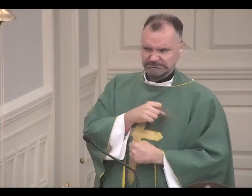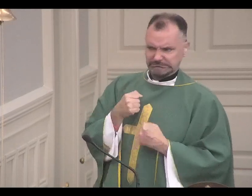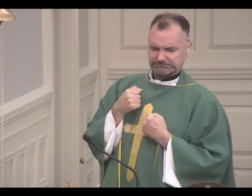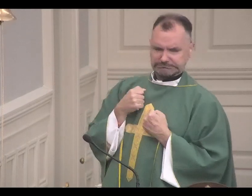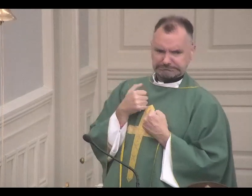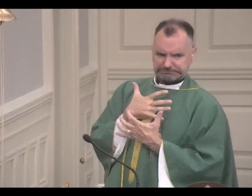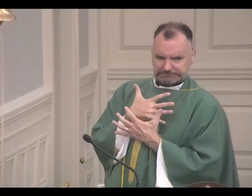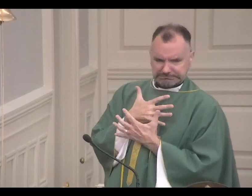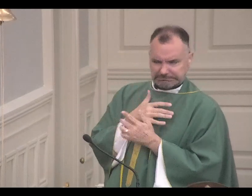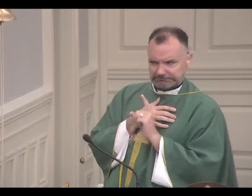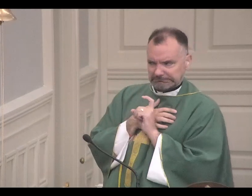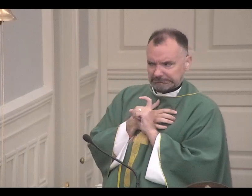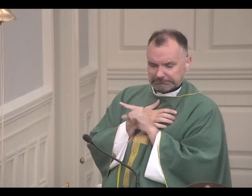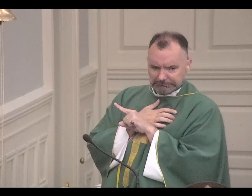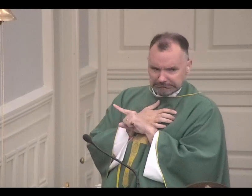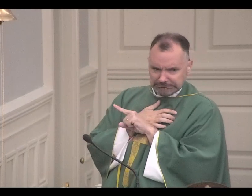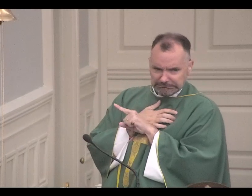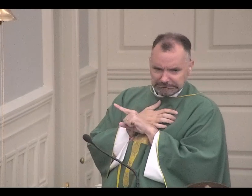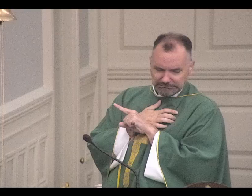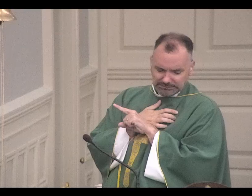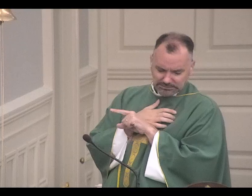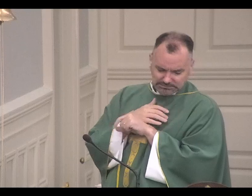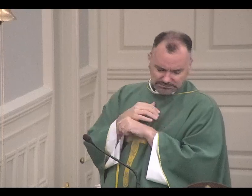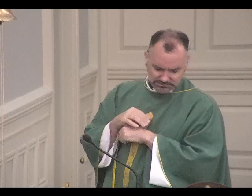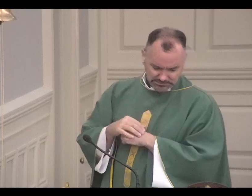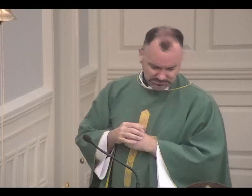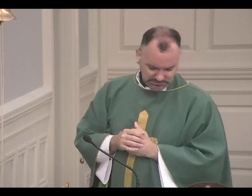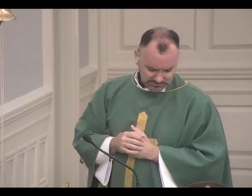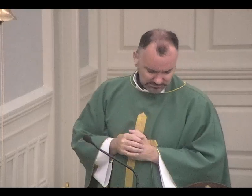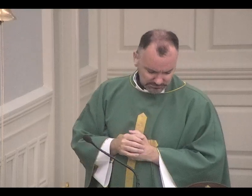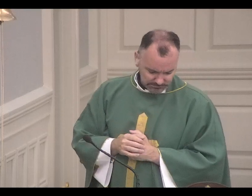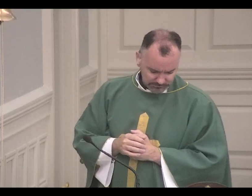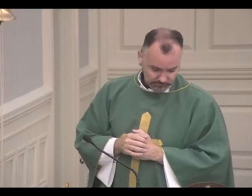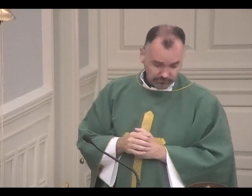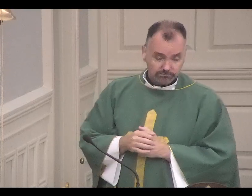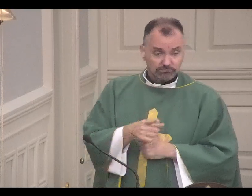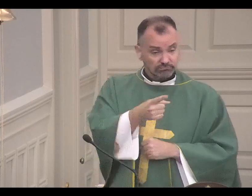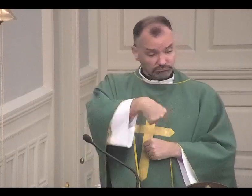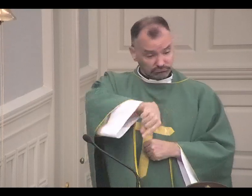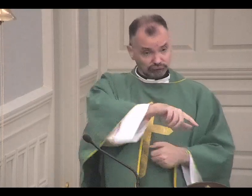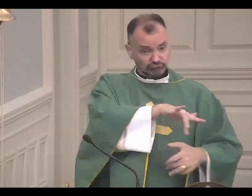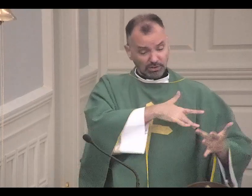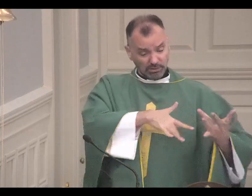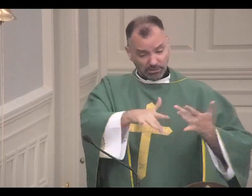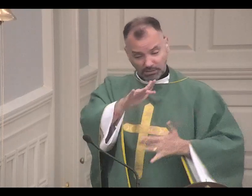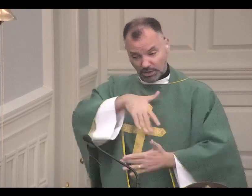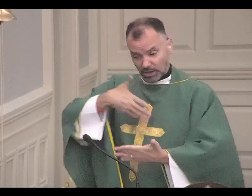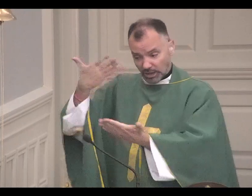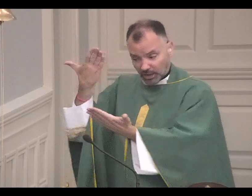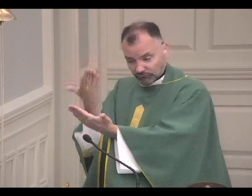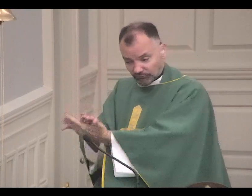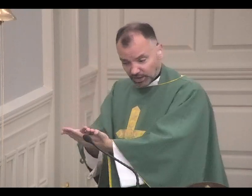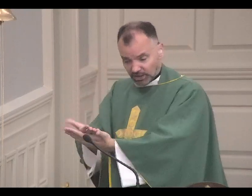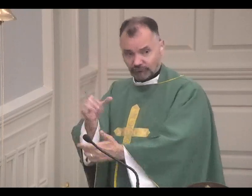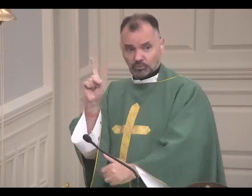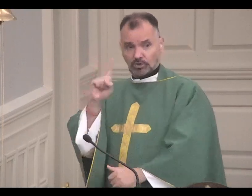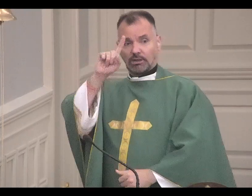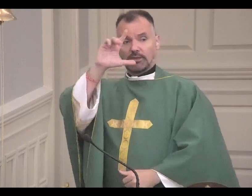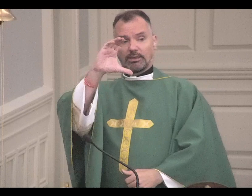But they did not understand the saying, and they were afraid to ask, to question him. He came to